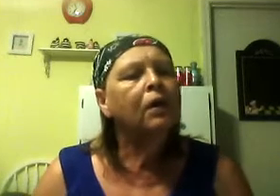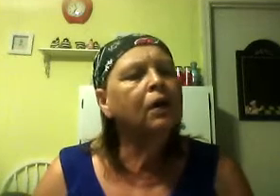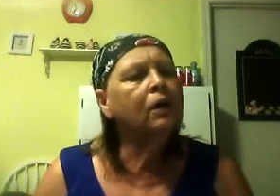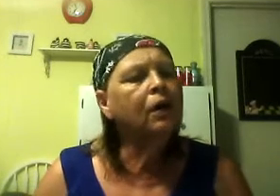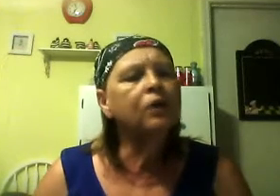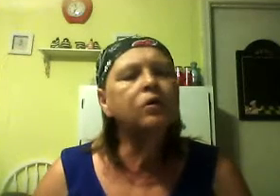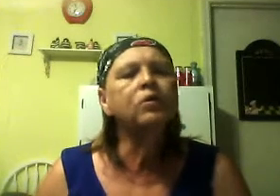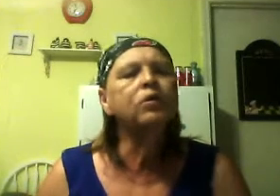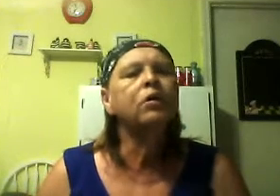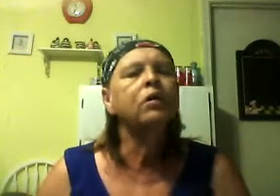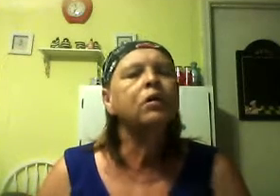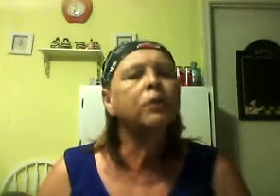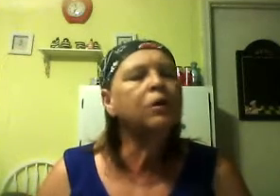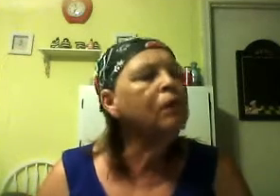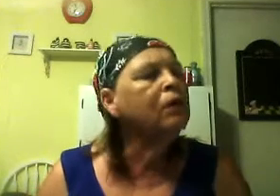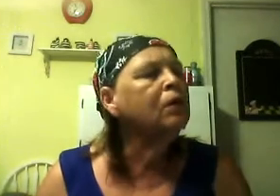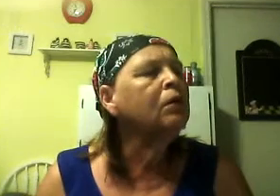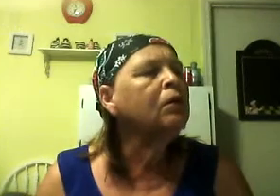far? I got you deep in my heart.